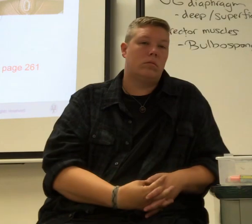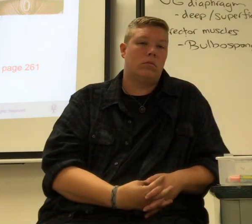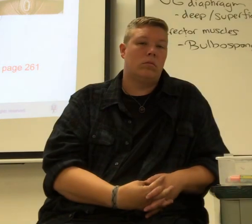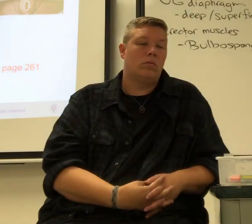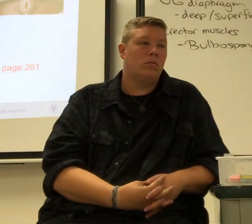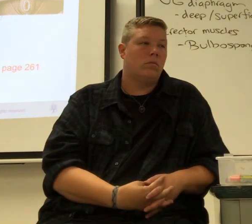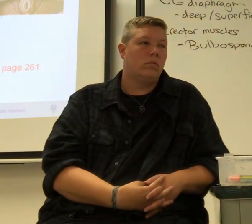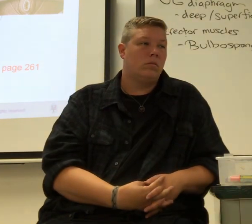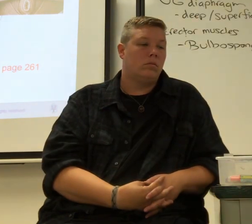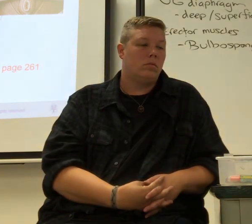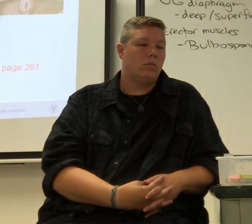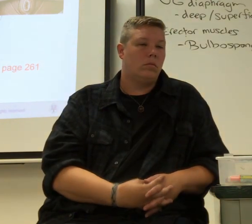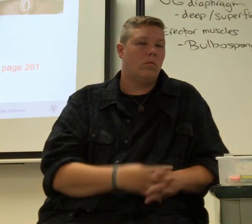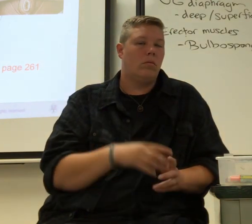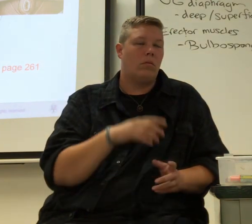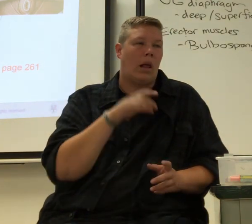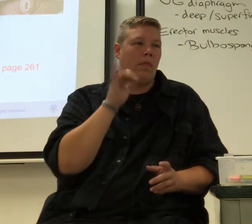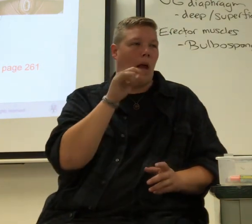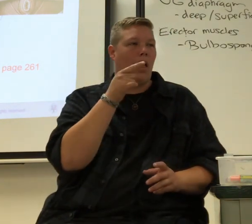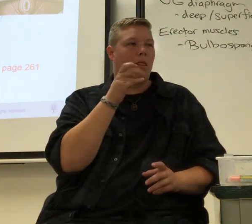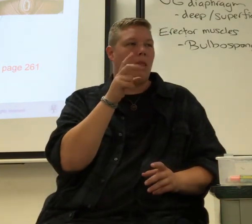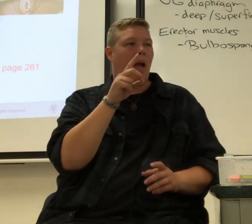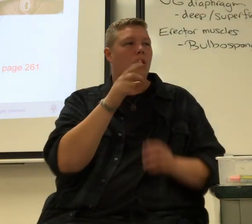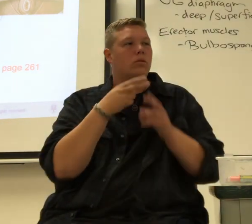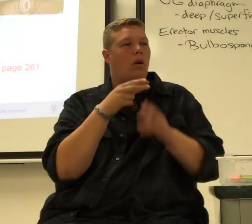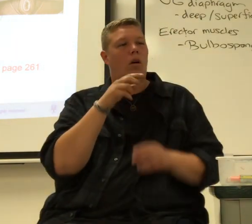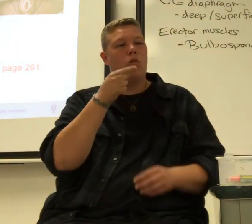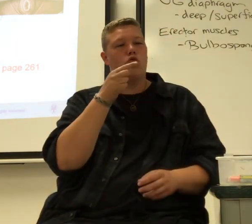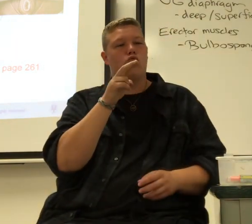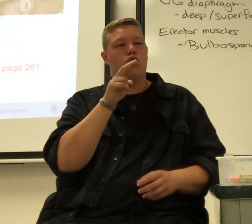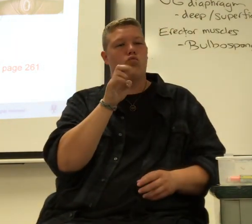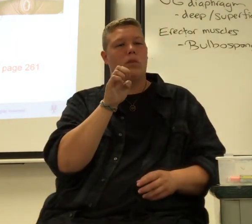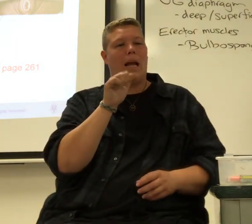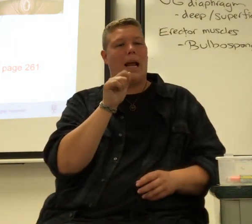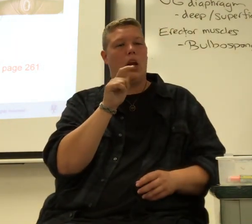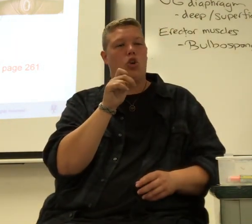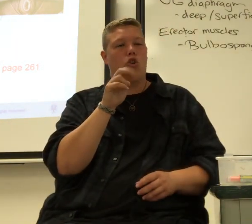compresses the greater vestibular gland.